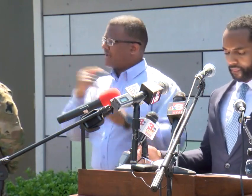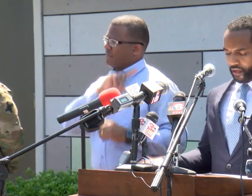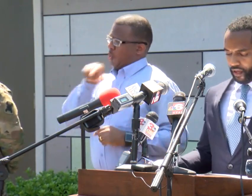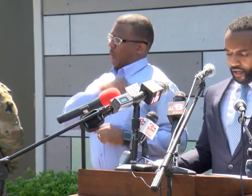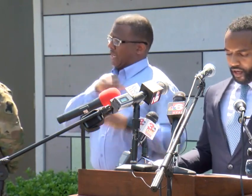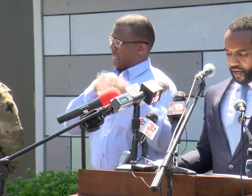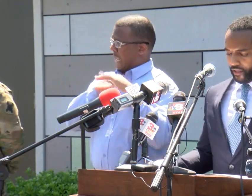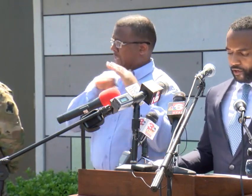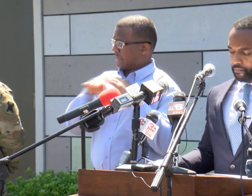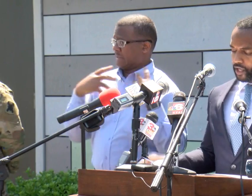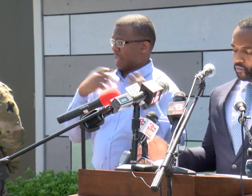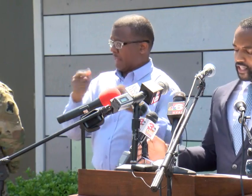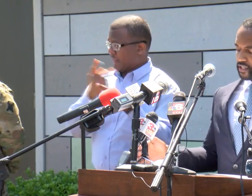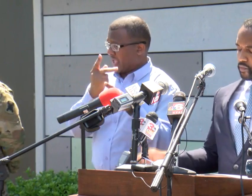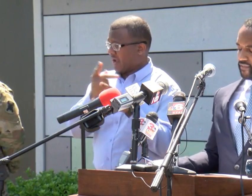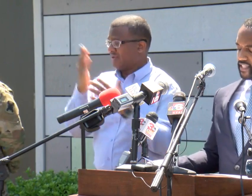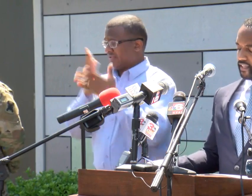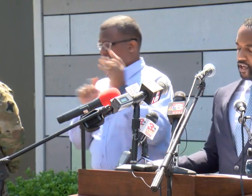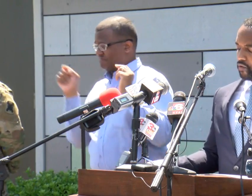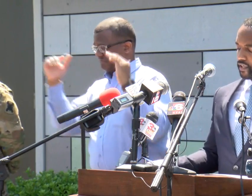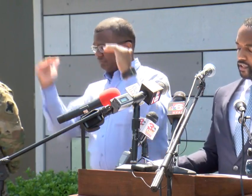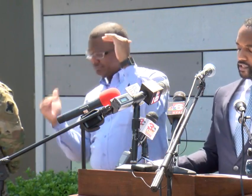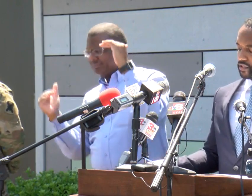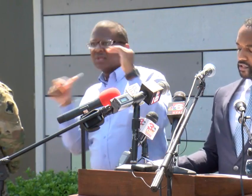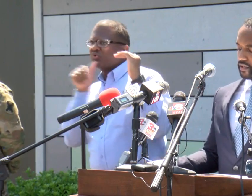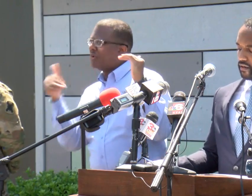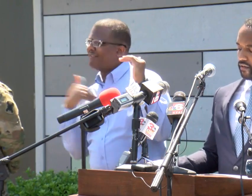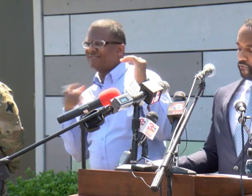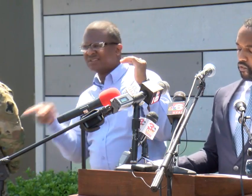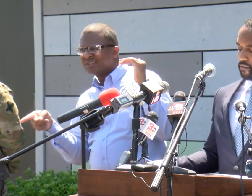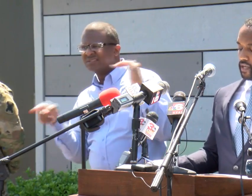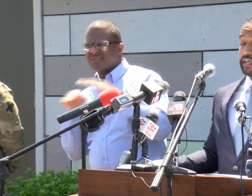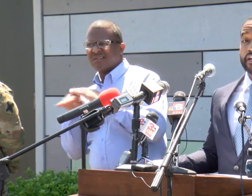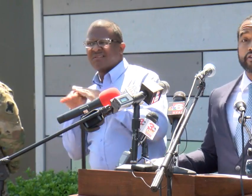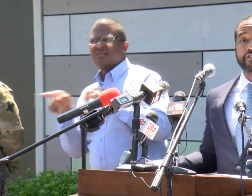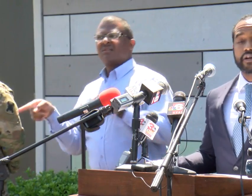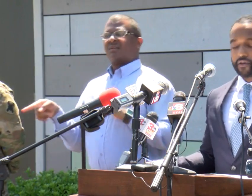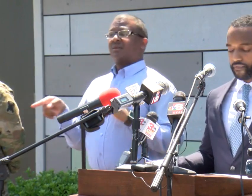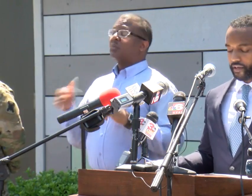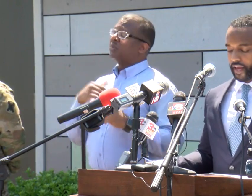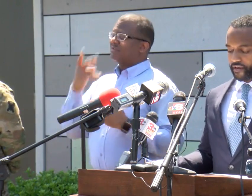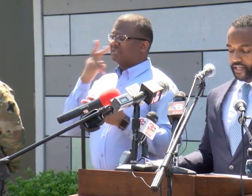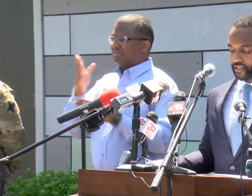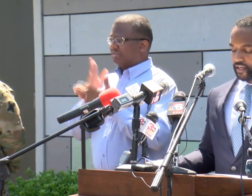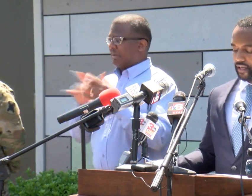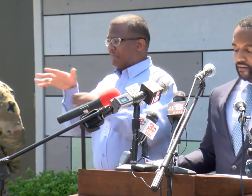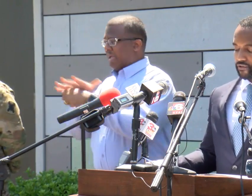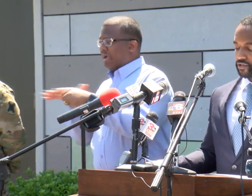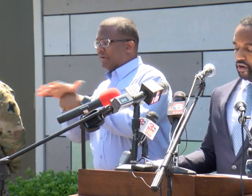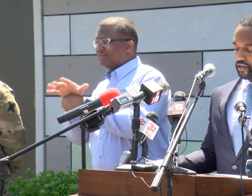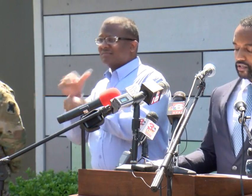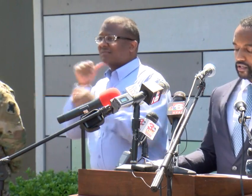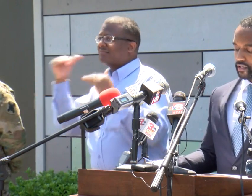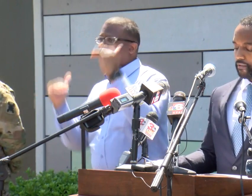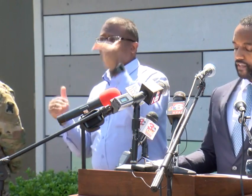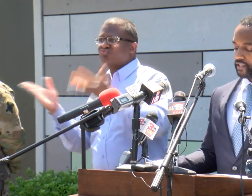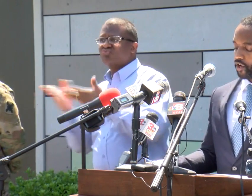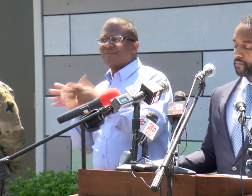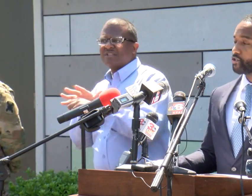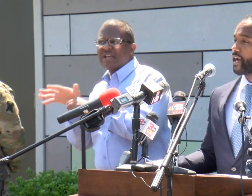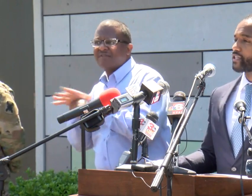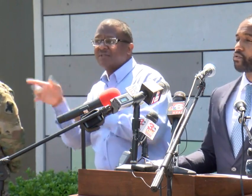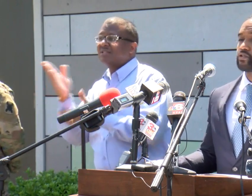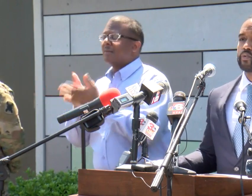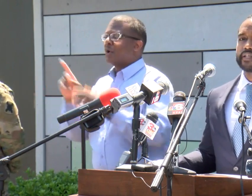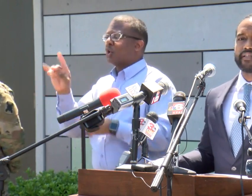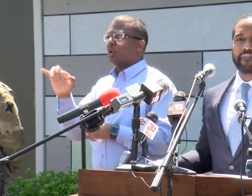don't. There are many reasons we have seen COVID clusters form in underserved areas. For starters, some of these